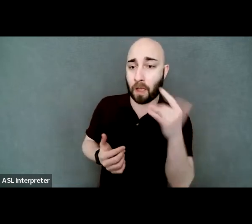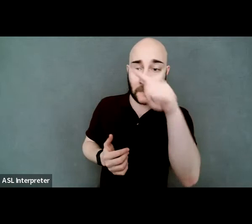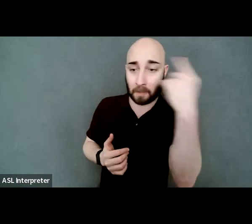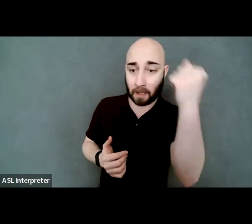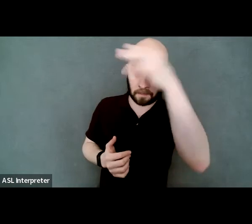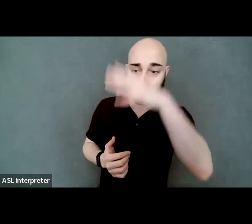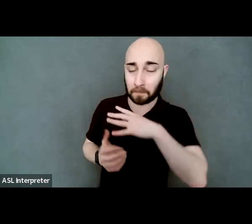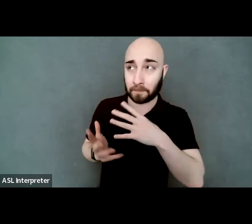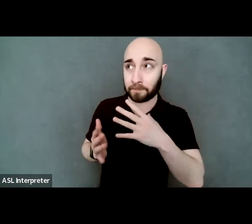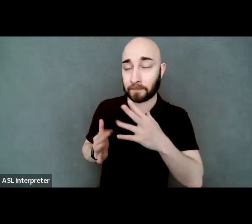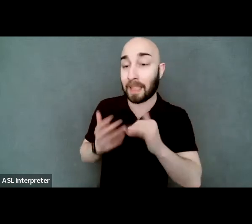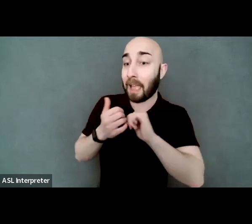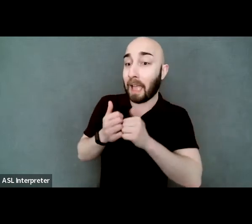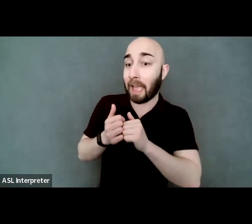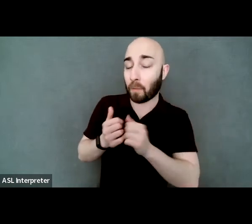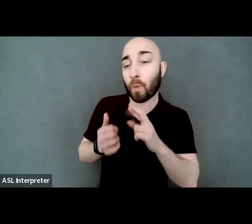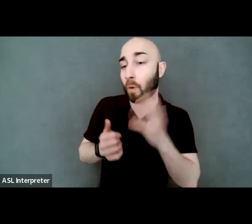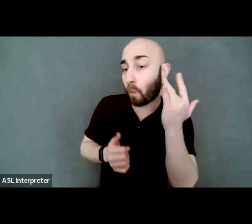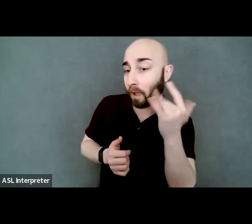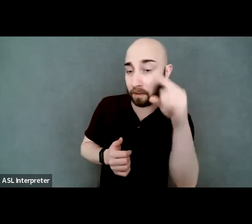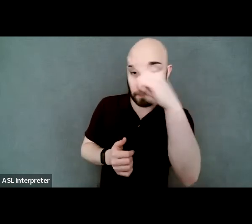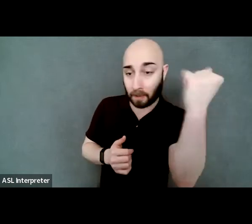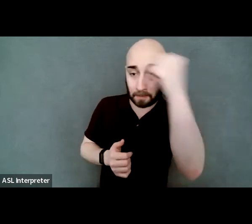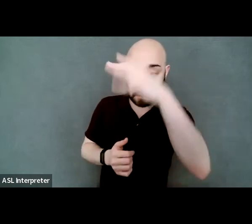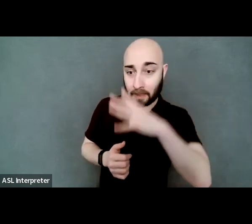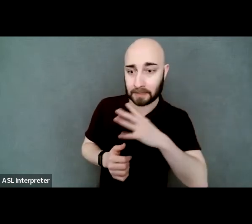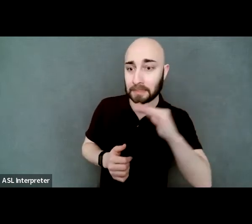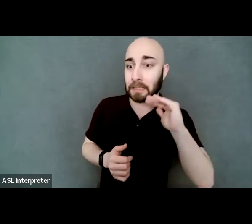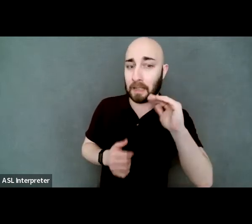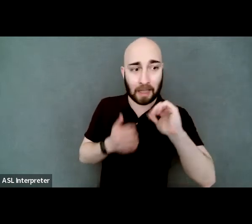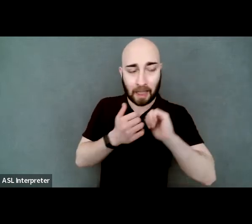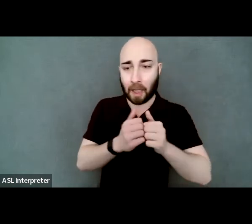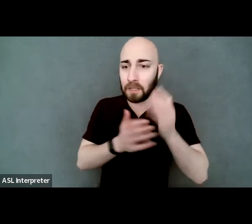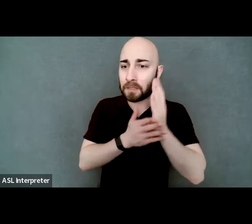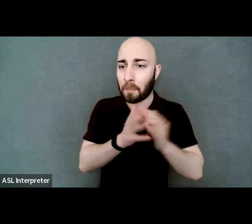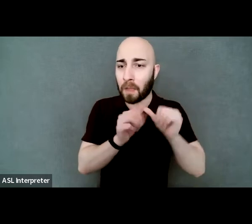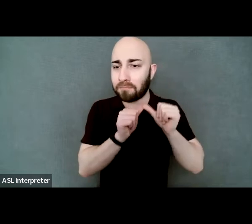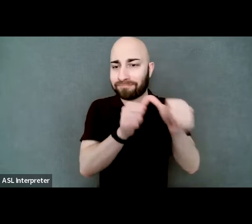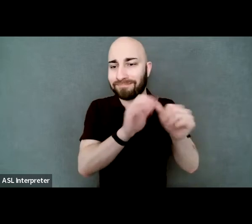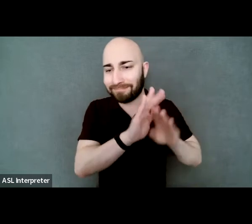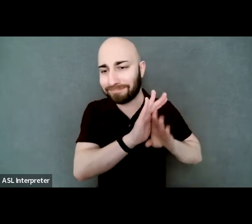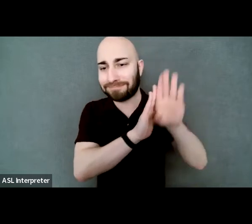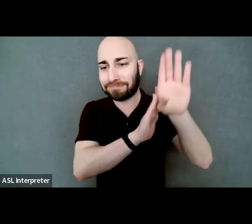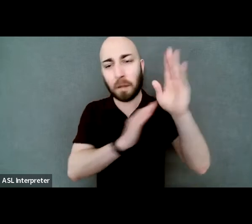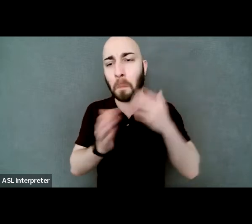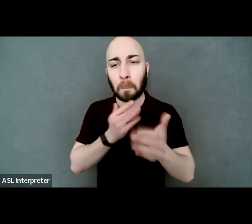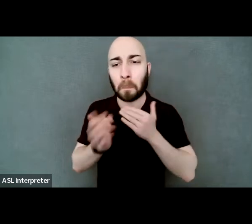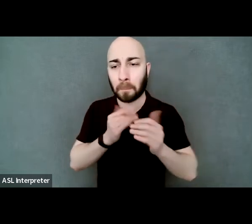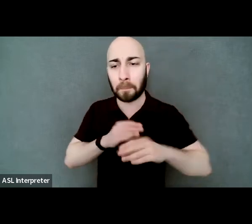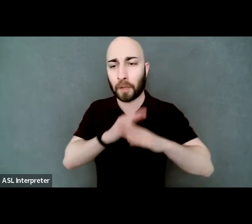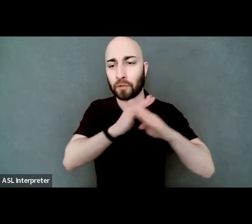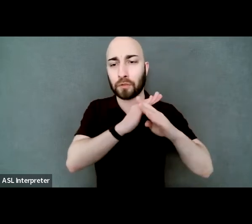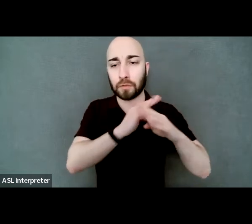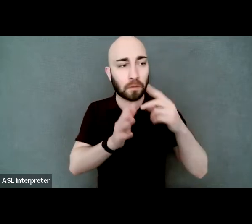so how do, or why do Black males persist in post-secondary education despite all their known barriers, right?